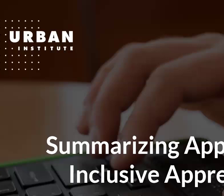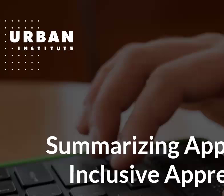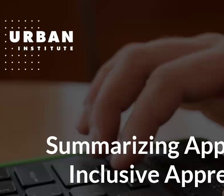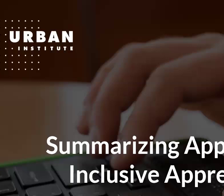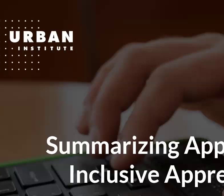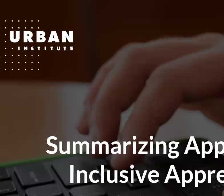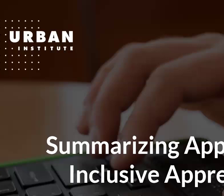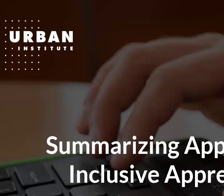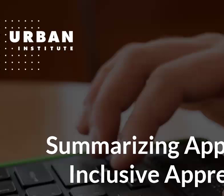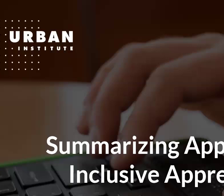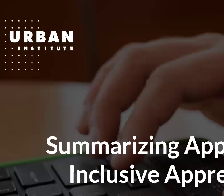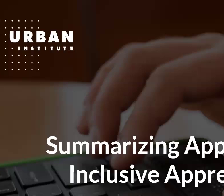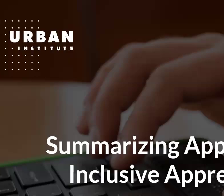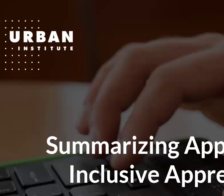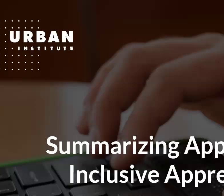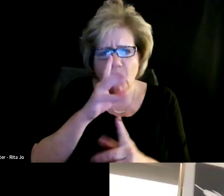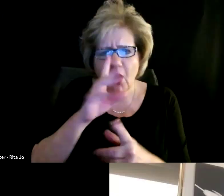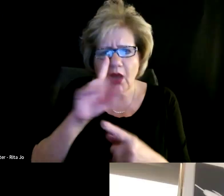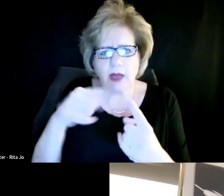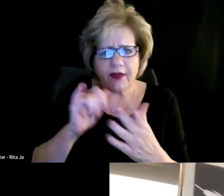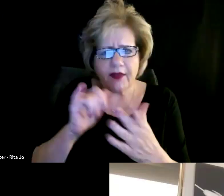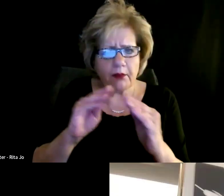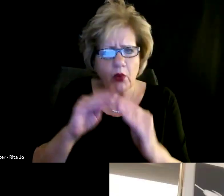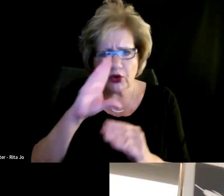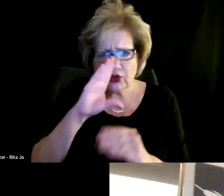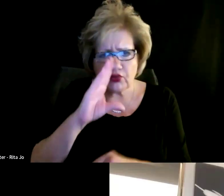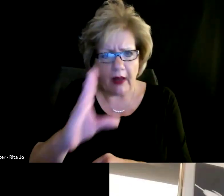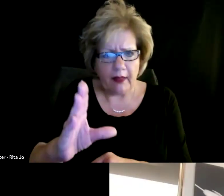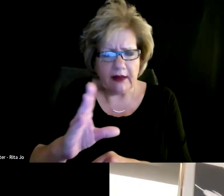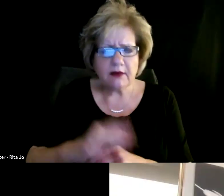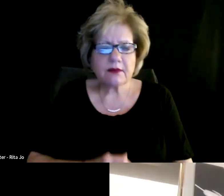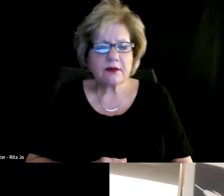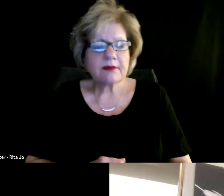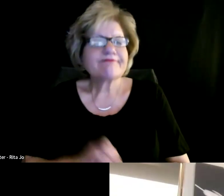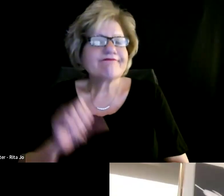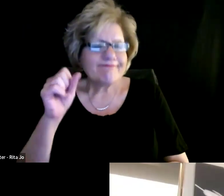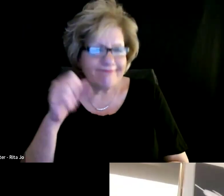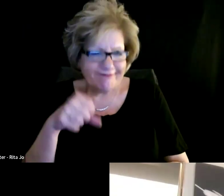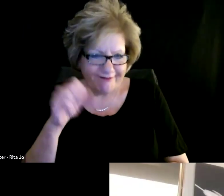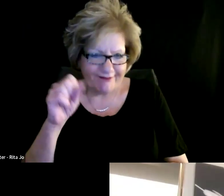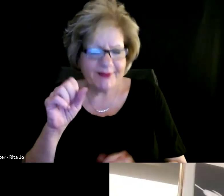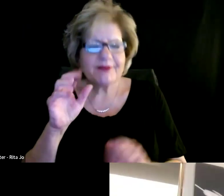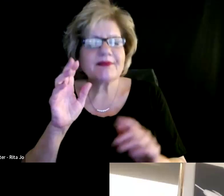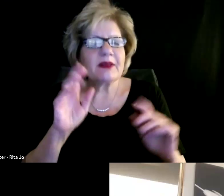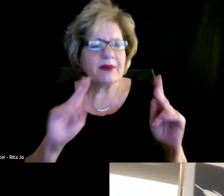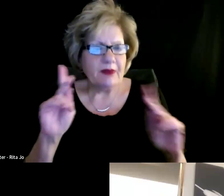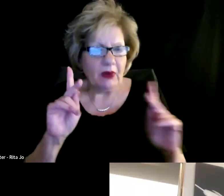probably speak to that more directly. Yeah, I think having folks both in leadership